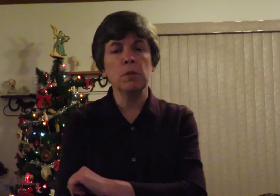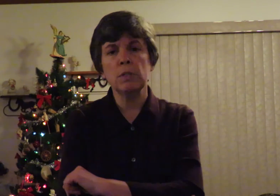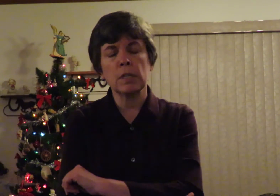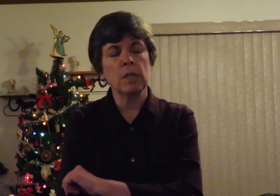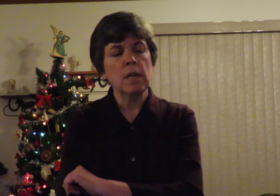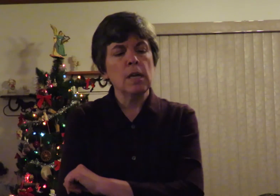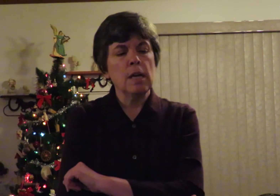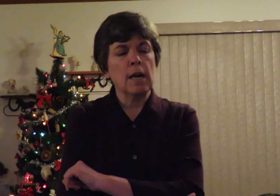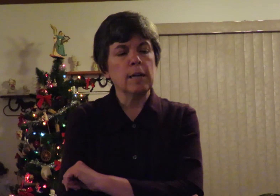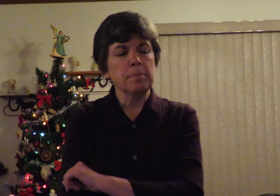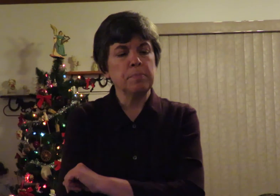music.